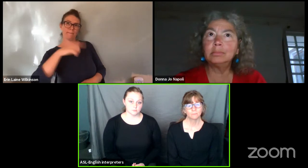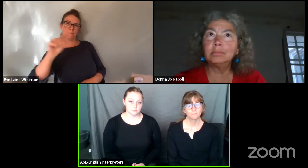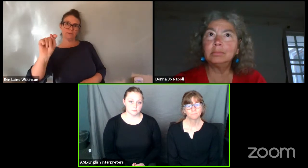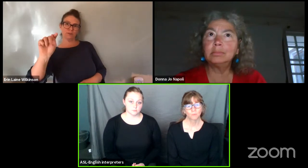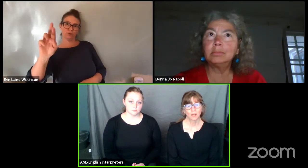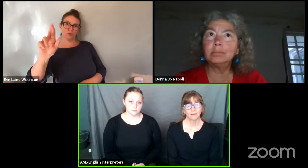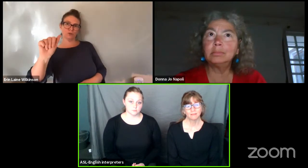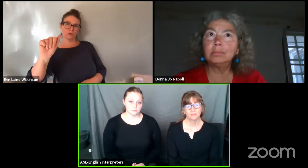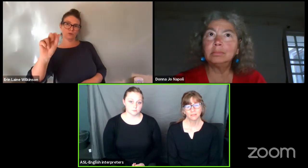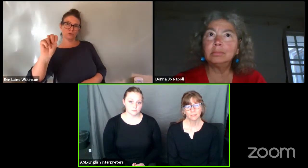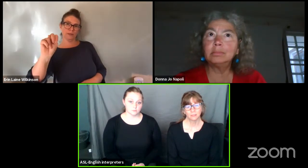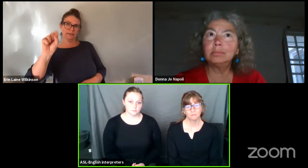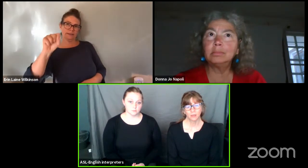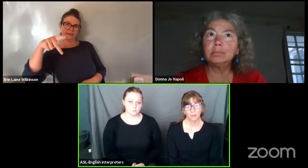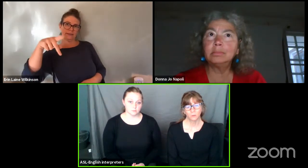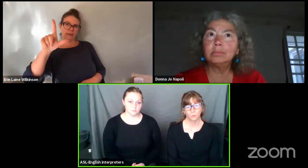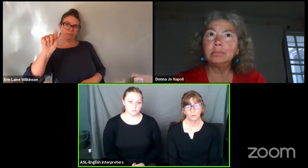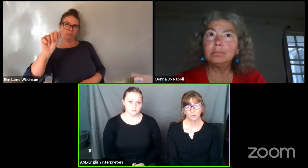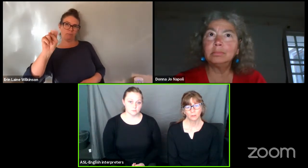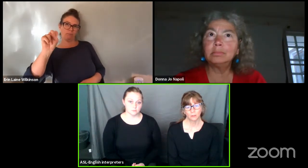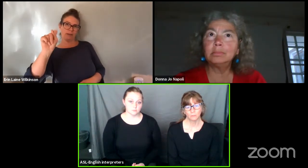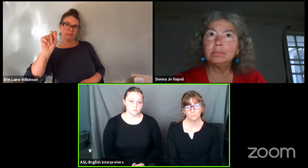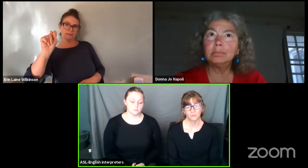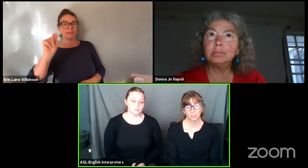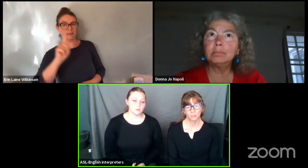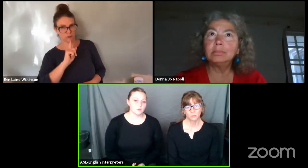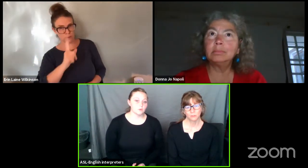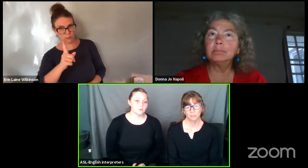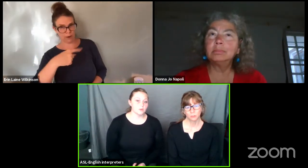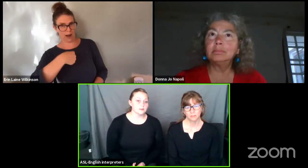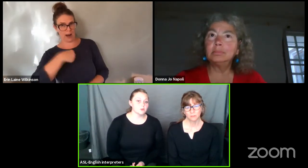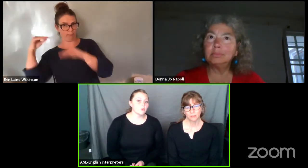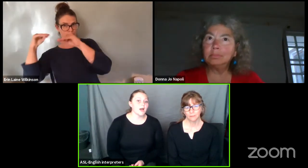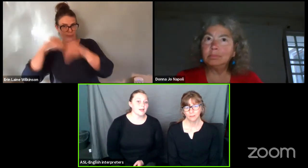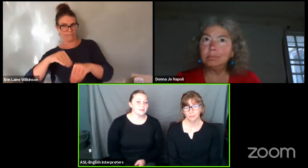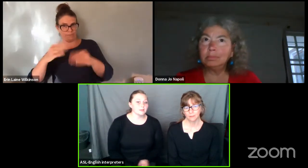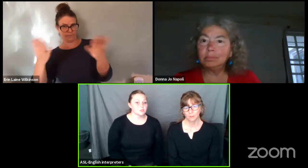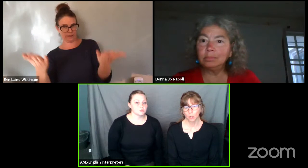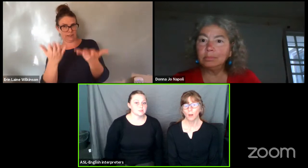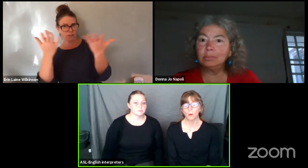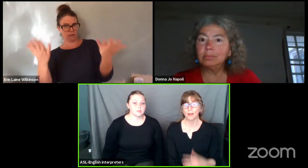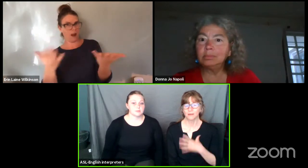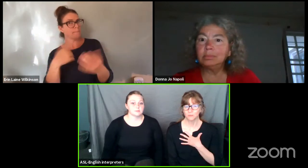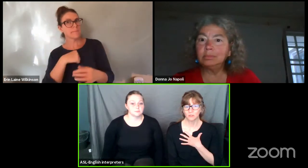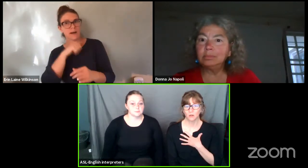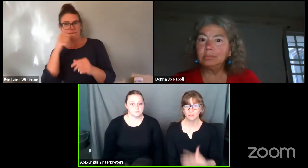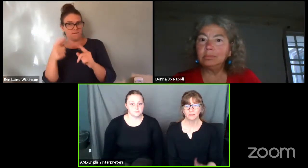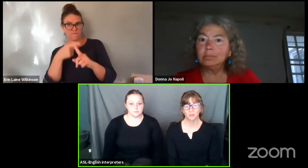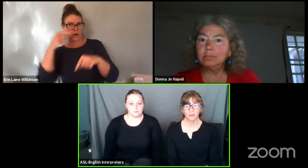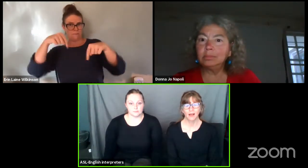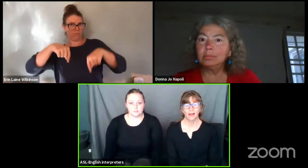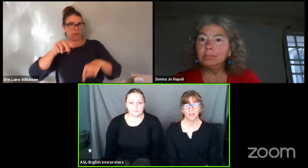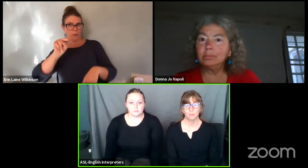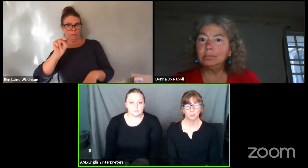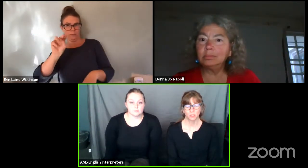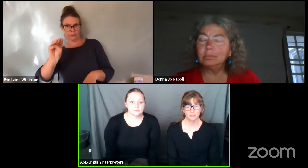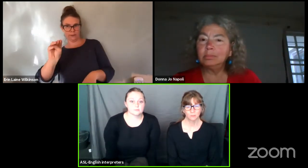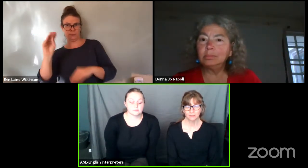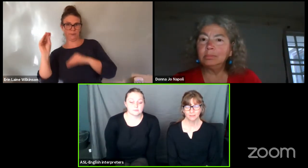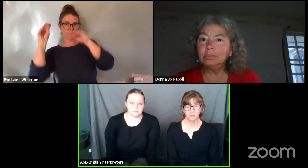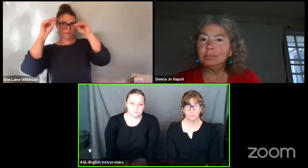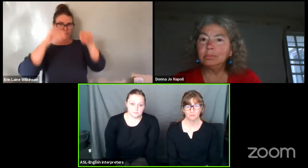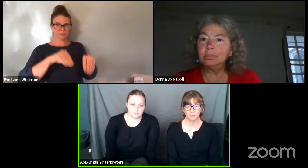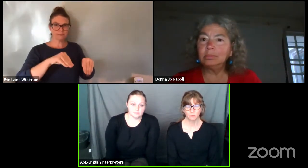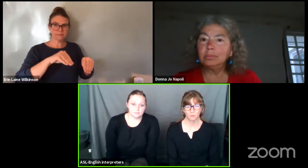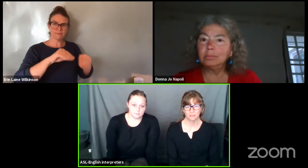And I think if I were to be transparent, I have to be honest, sorry. I am a